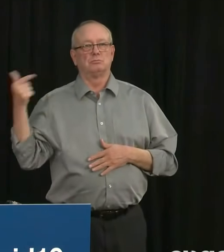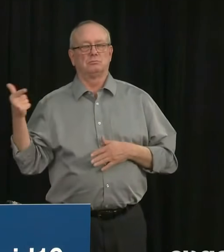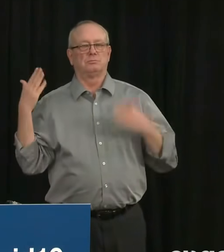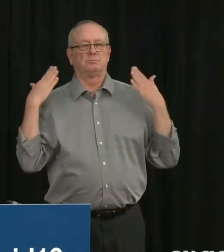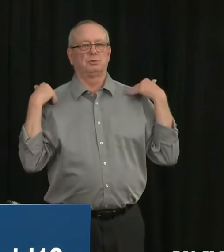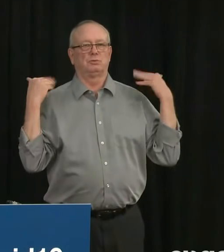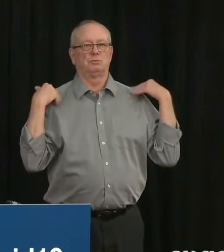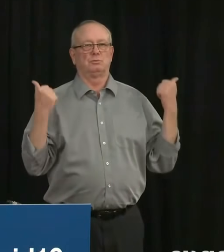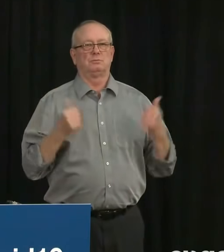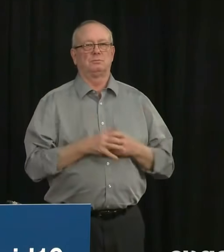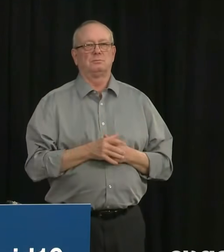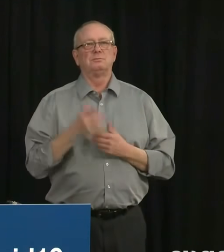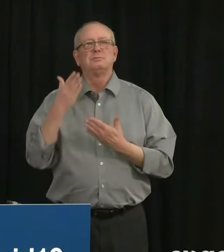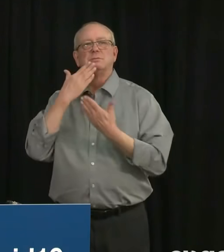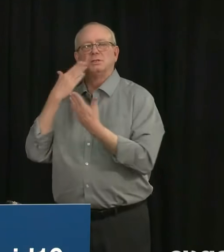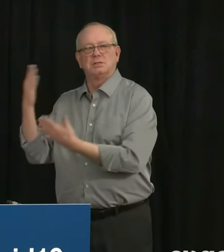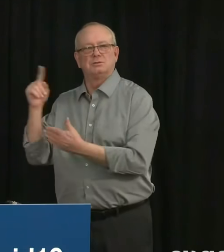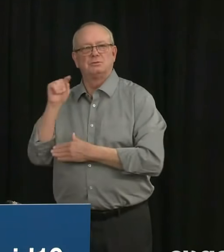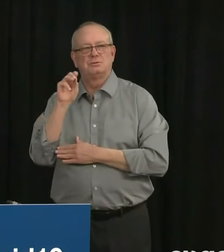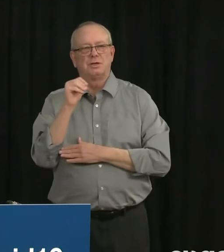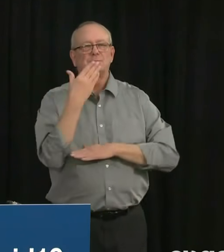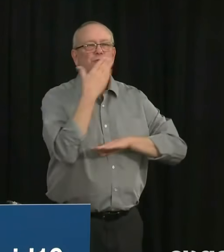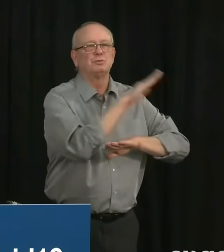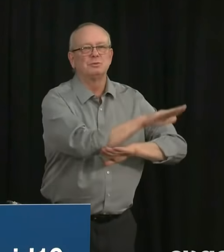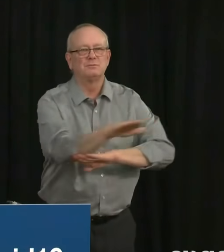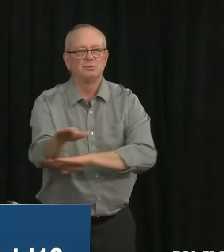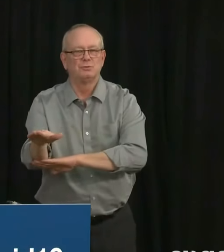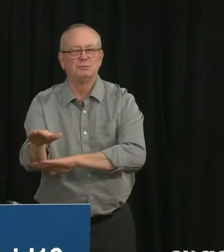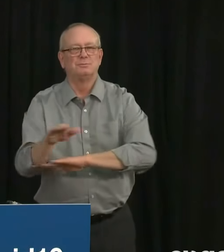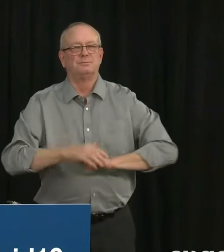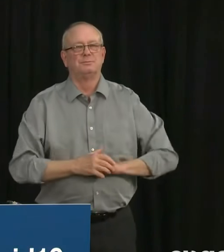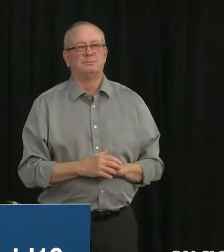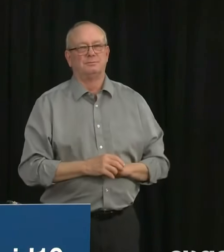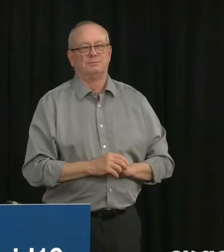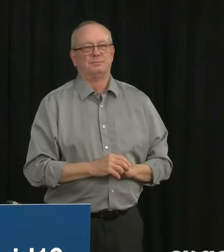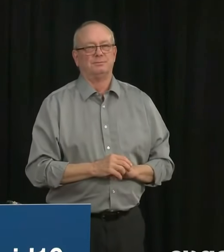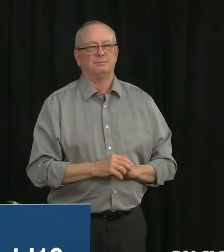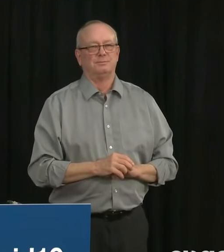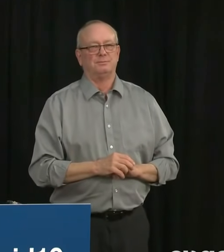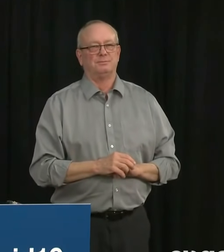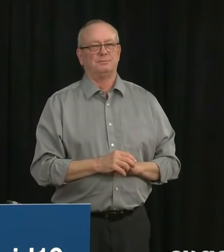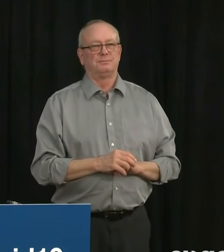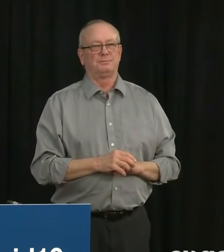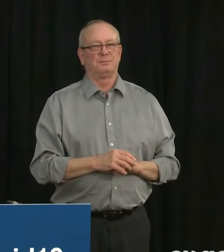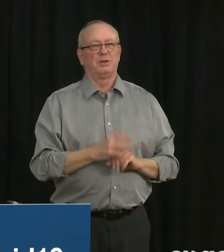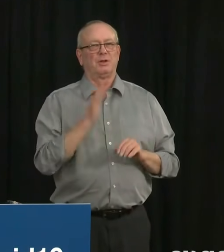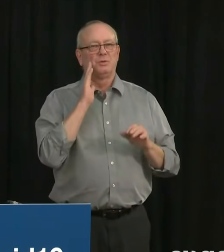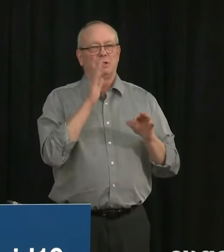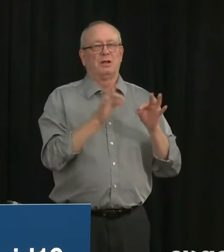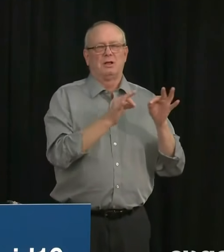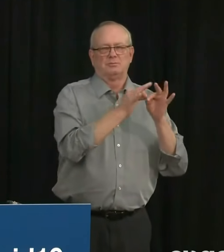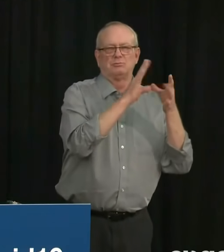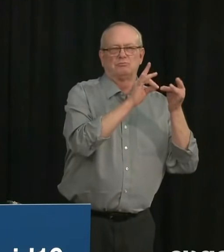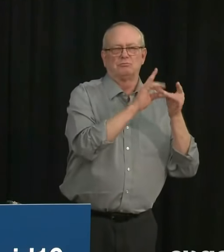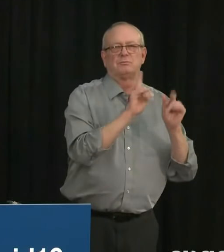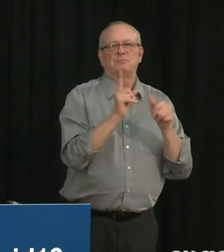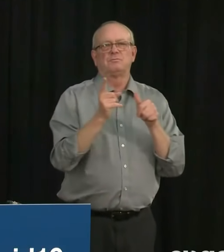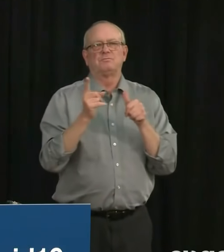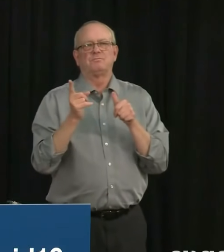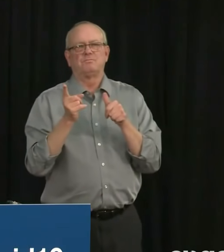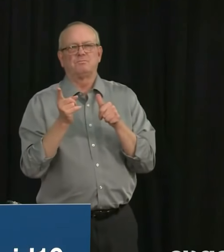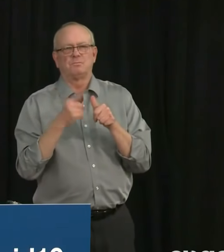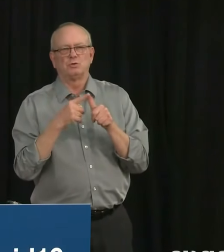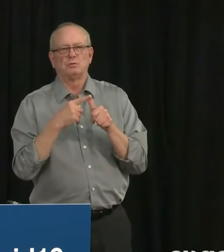Thank you, Tom, and good afternoon, everyone. Before providing today's update, I want to address reporting related